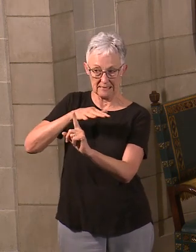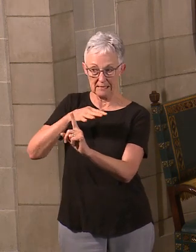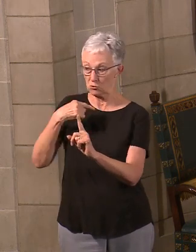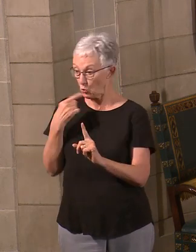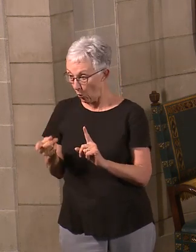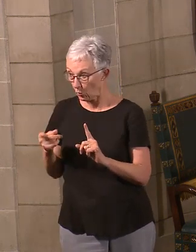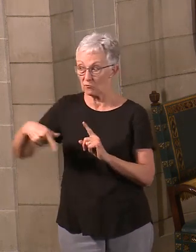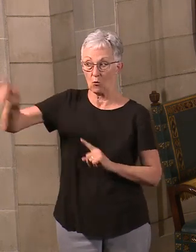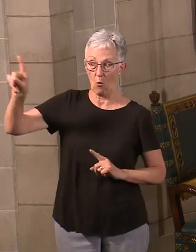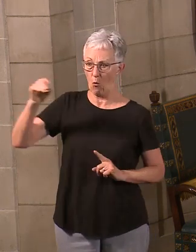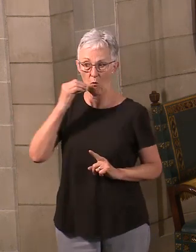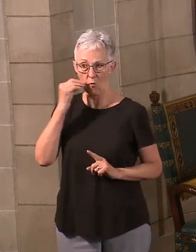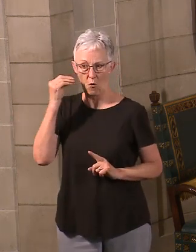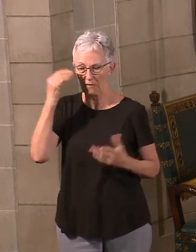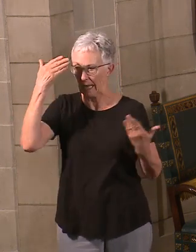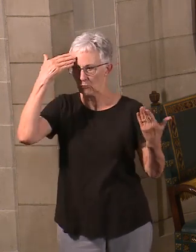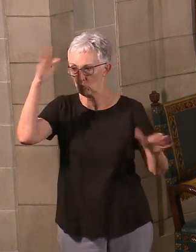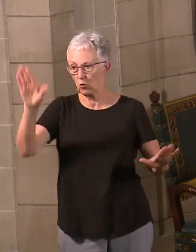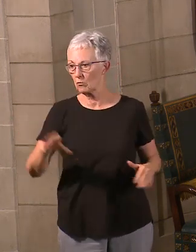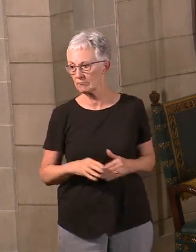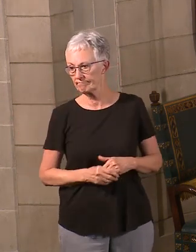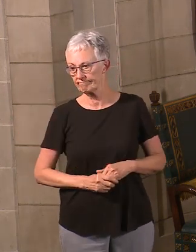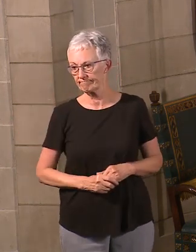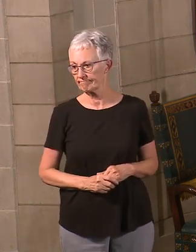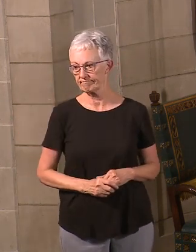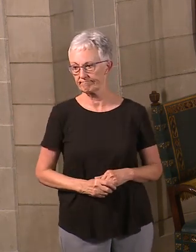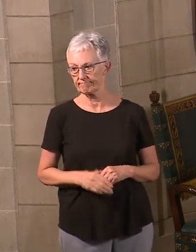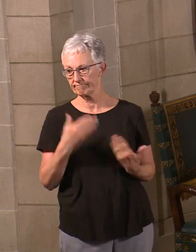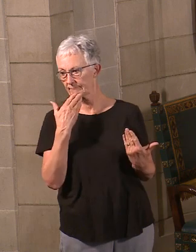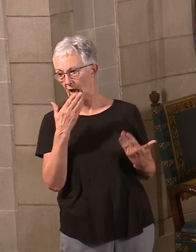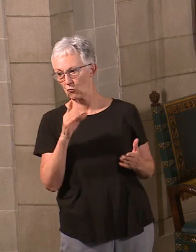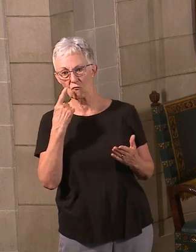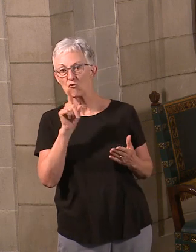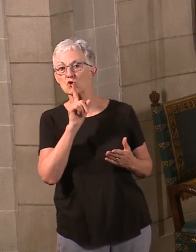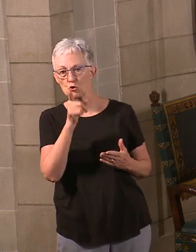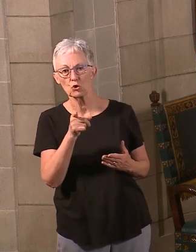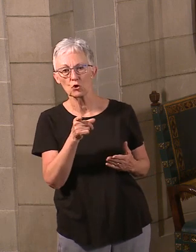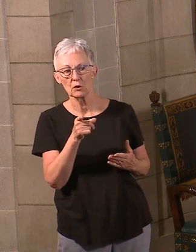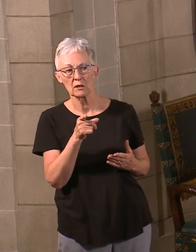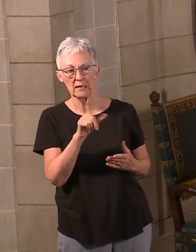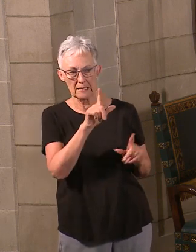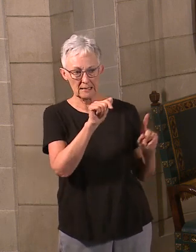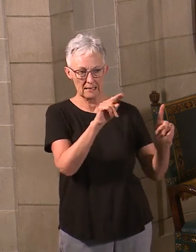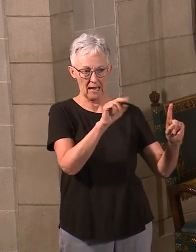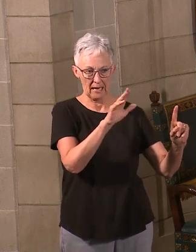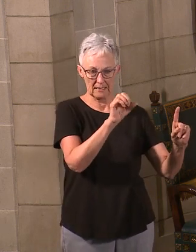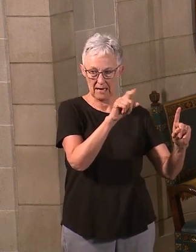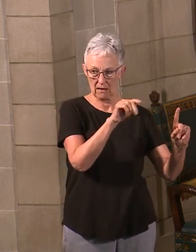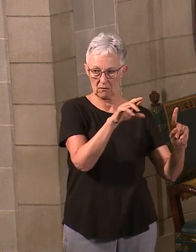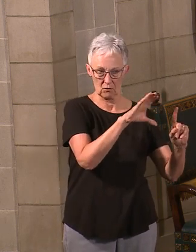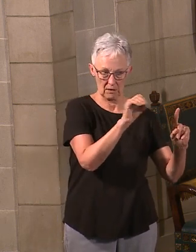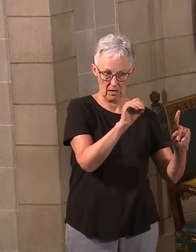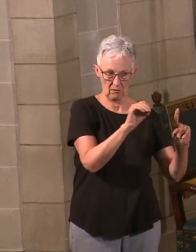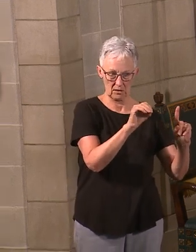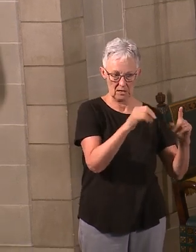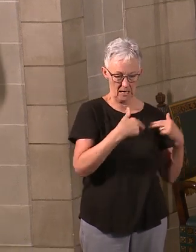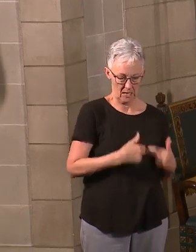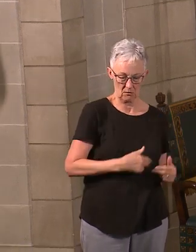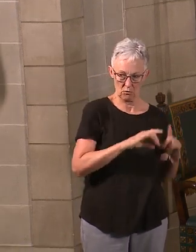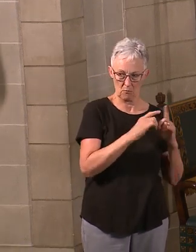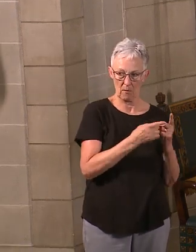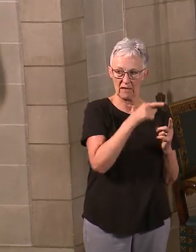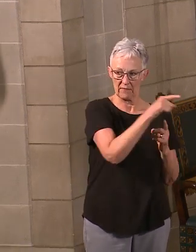don't know. Because we'll have to get that answer for you, because I don't know the answer off of my head, because that's, again, Lancaster County does the investigation. They haven't even gotten back to us yet